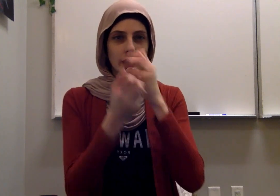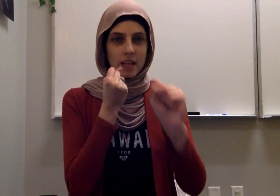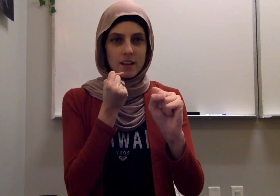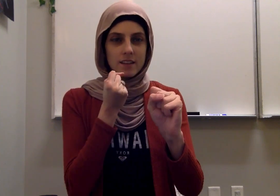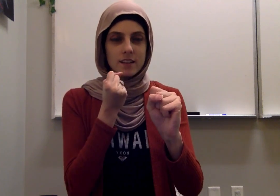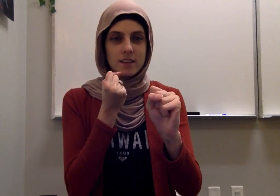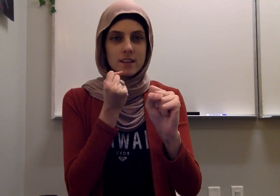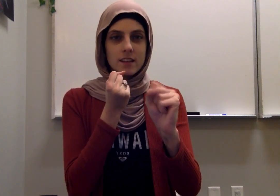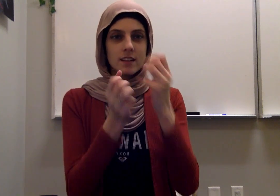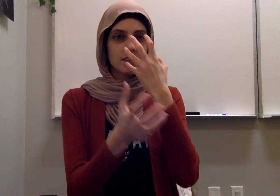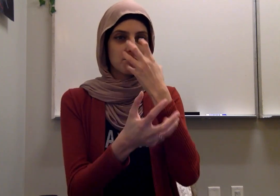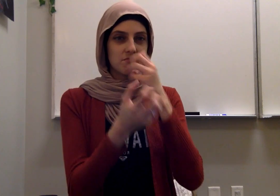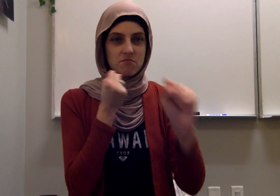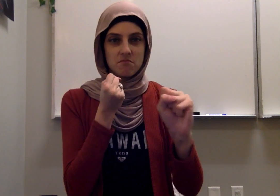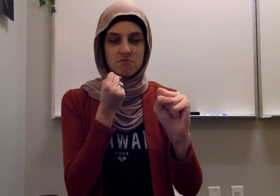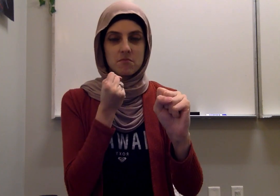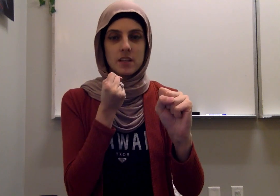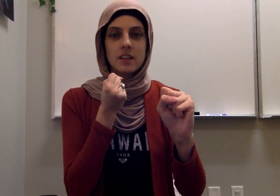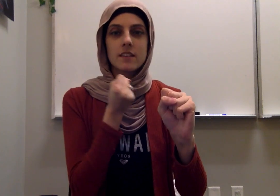Mean. Mean.